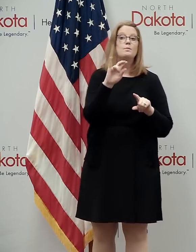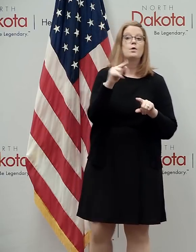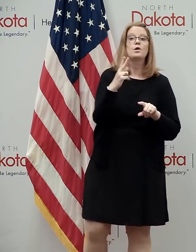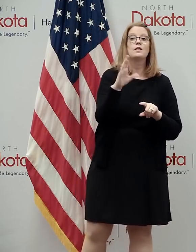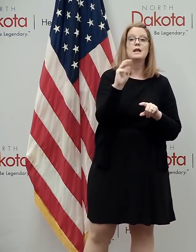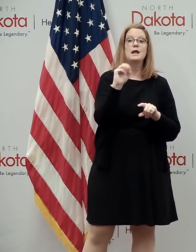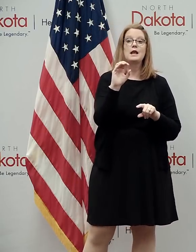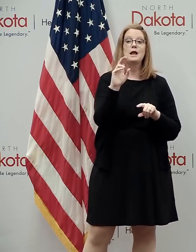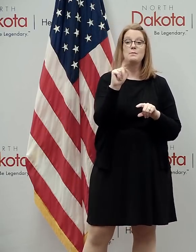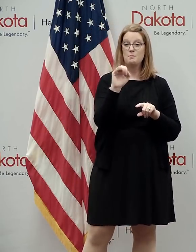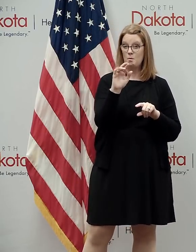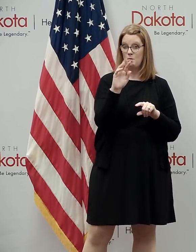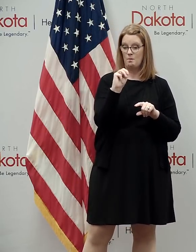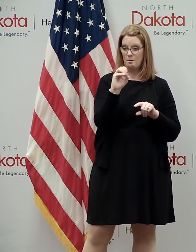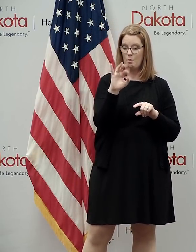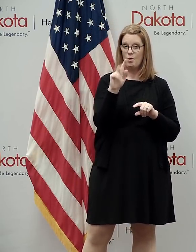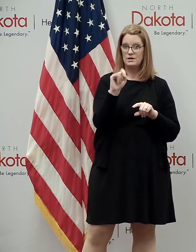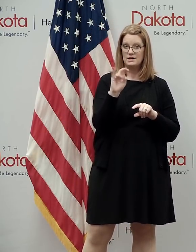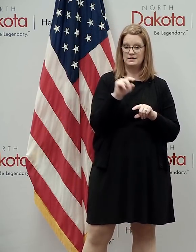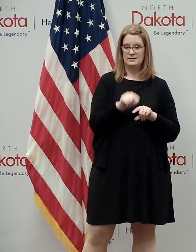Morton combined together,